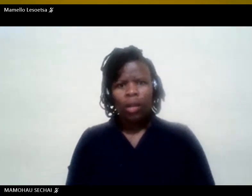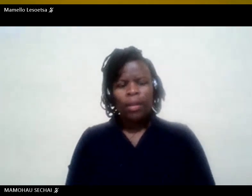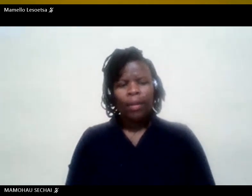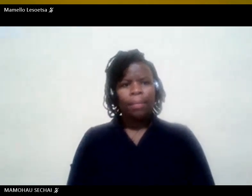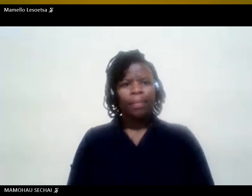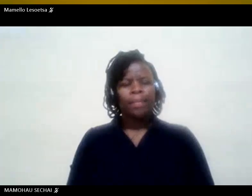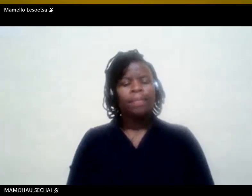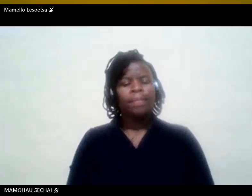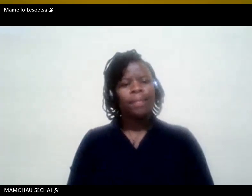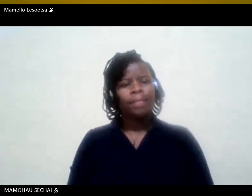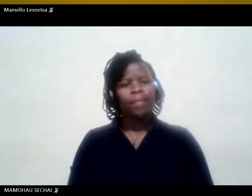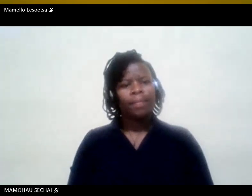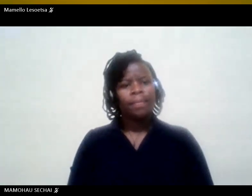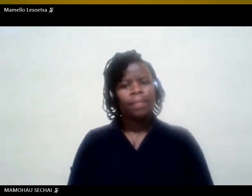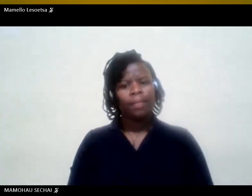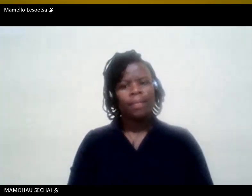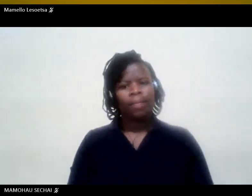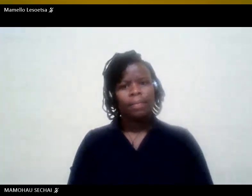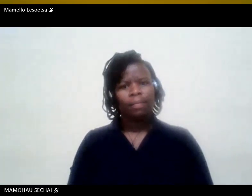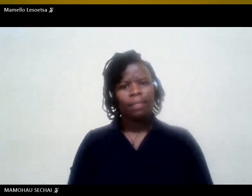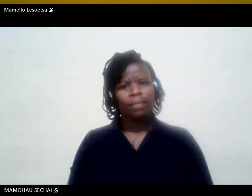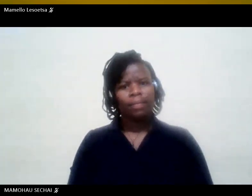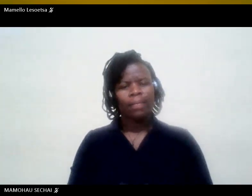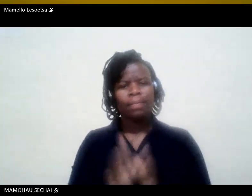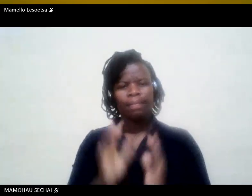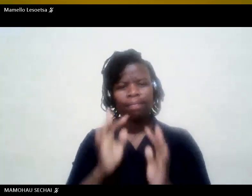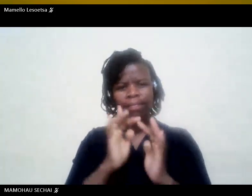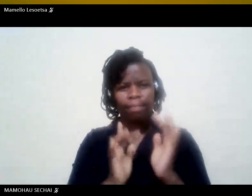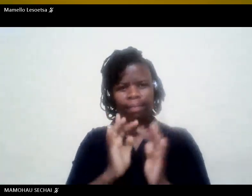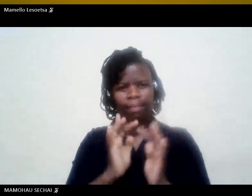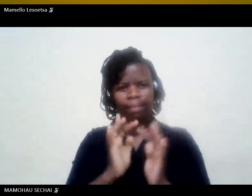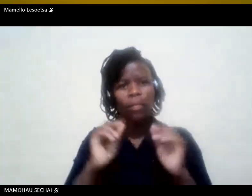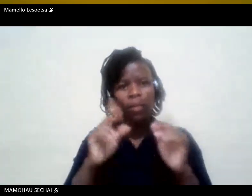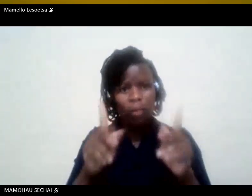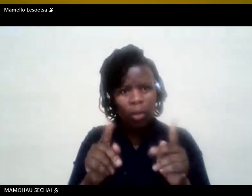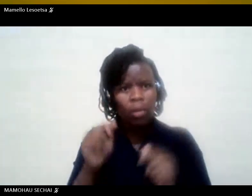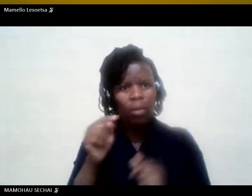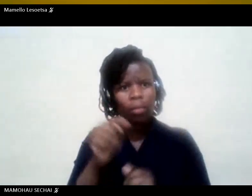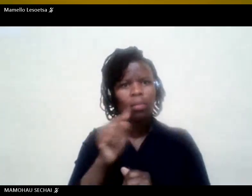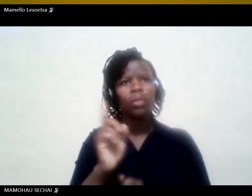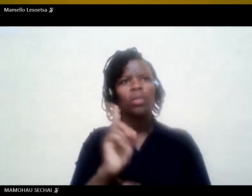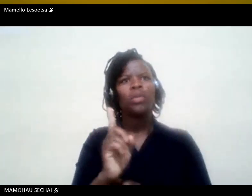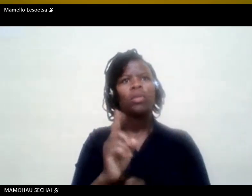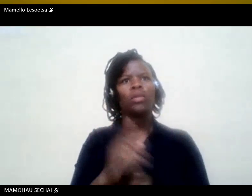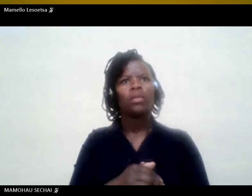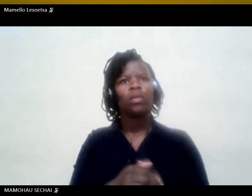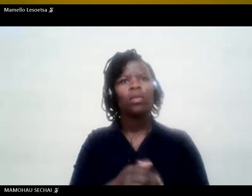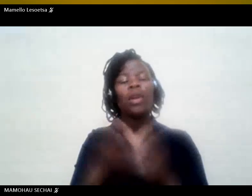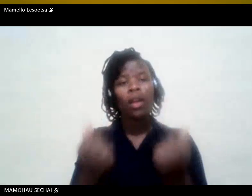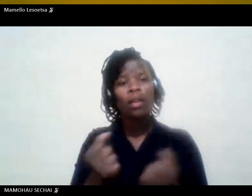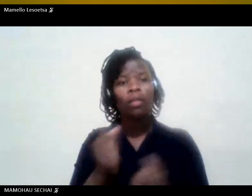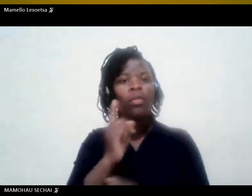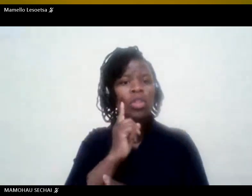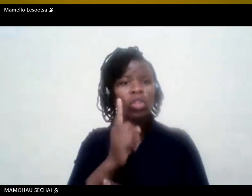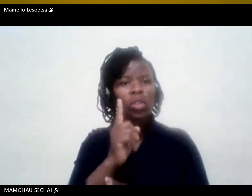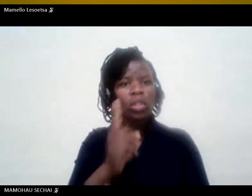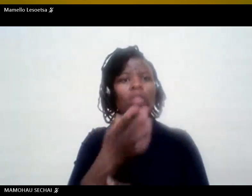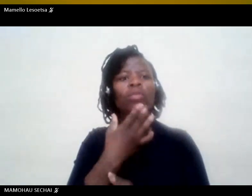So obviously we will have to have educators who are skilled at